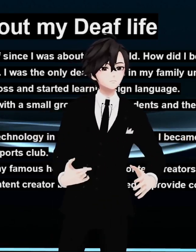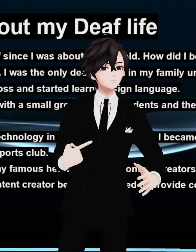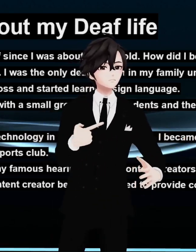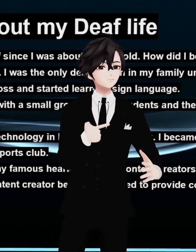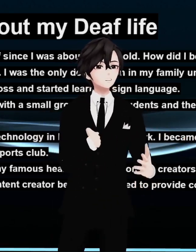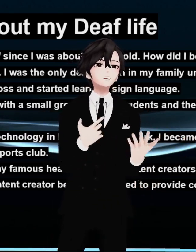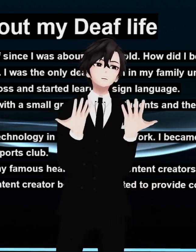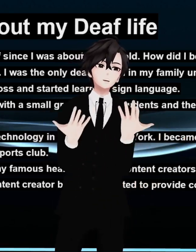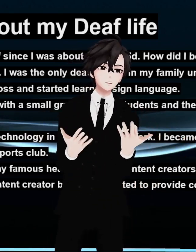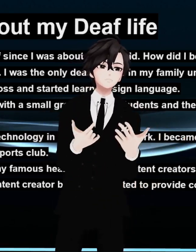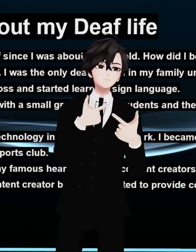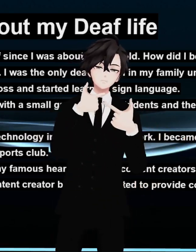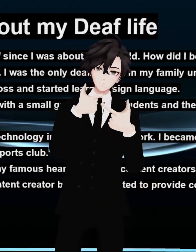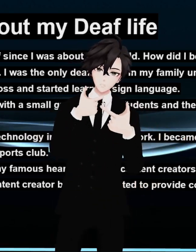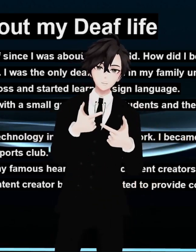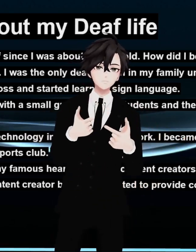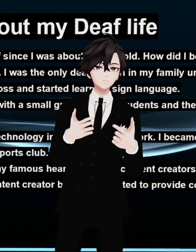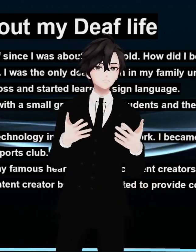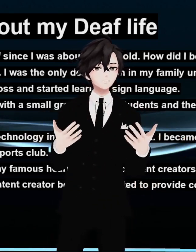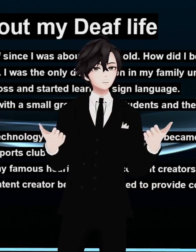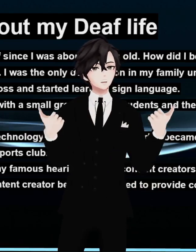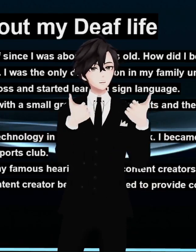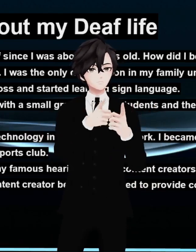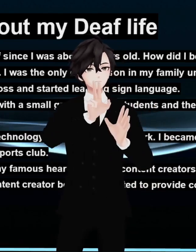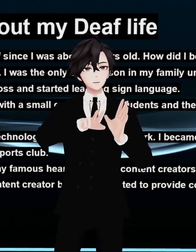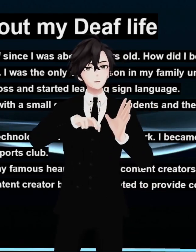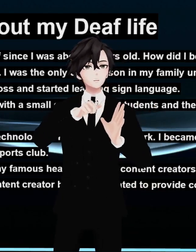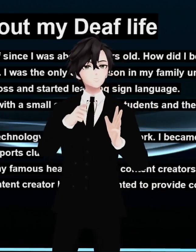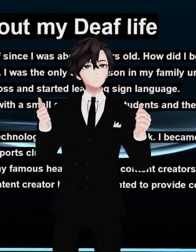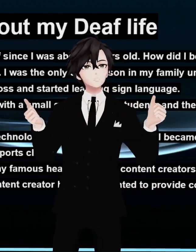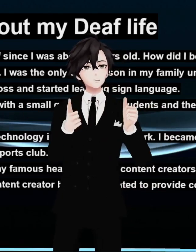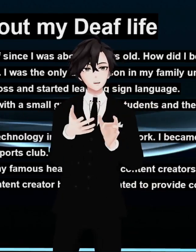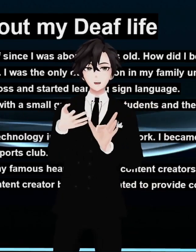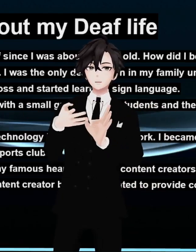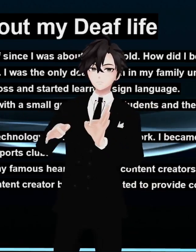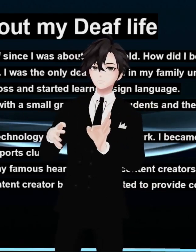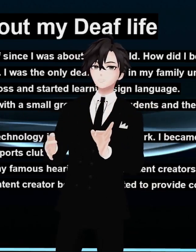And many of those videos would either have or have no captions.